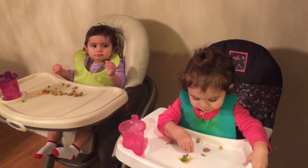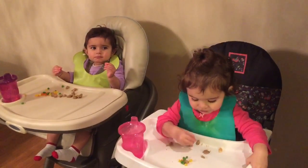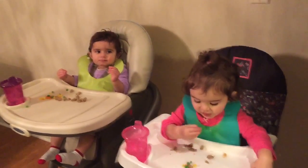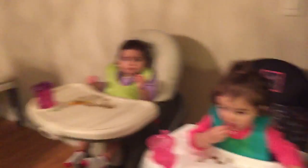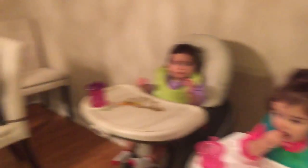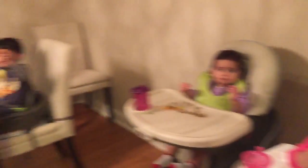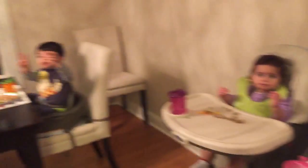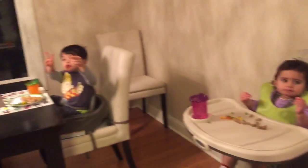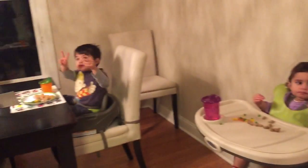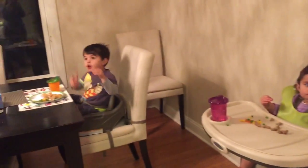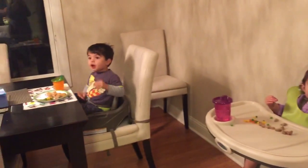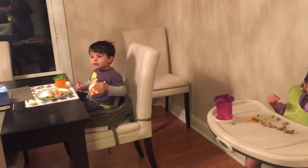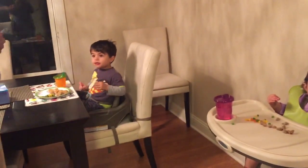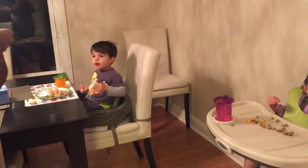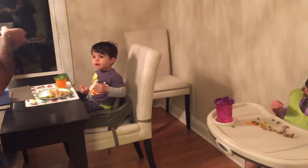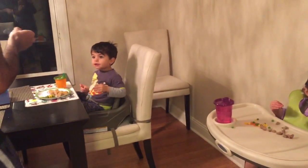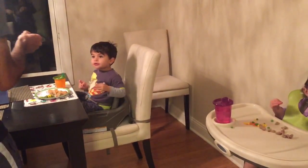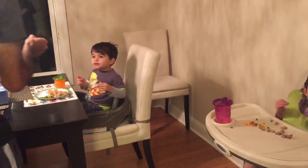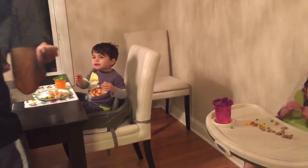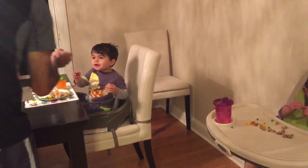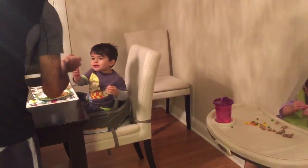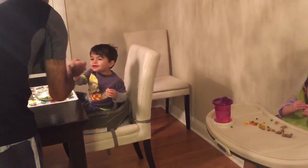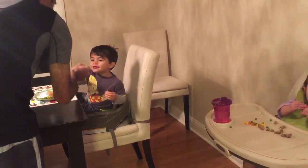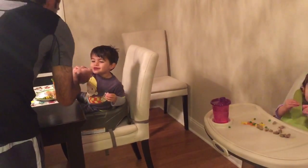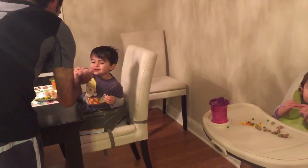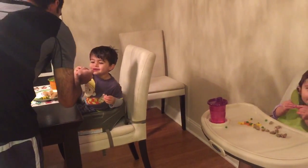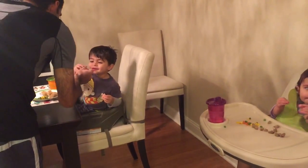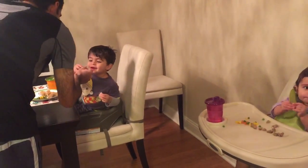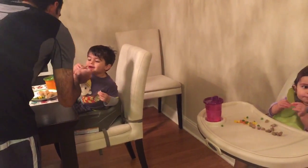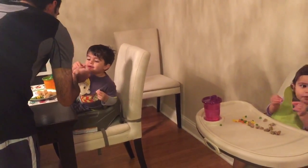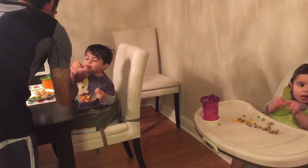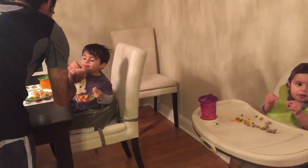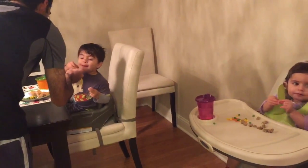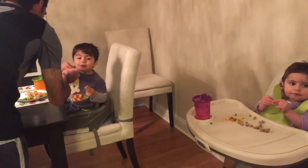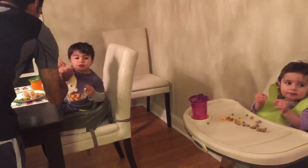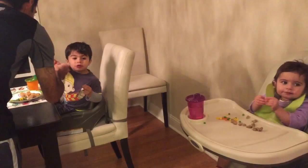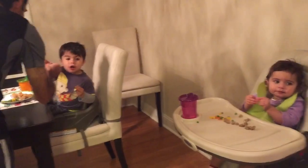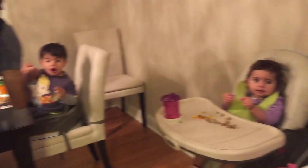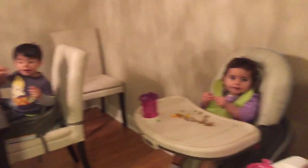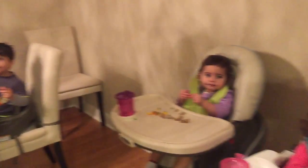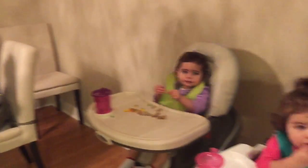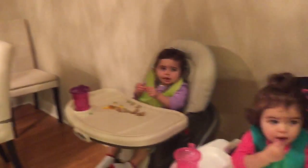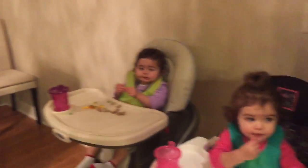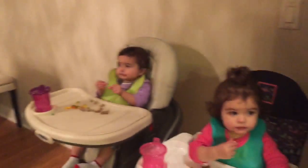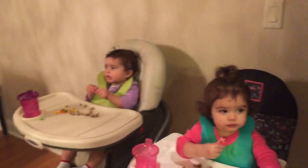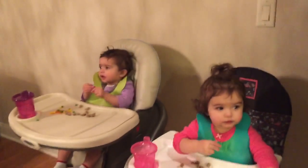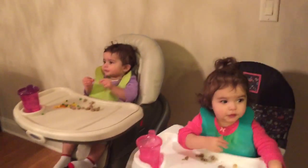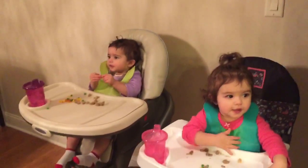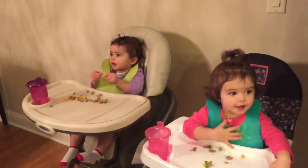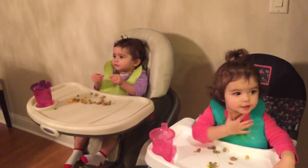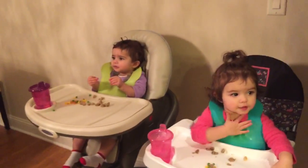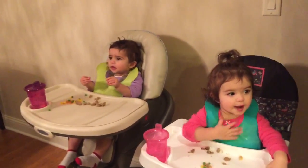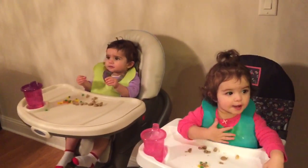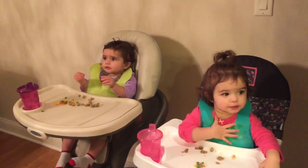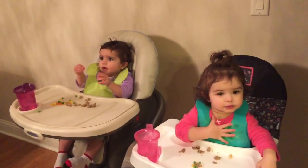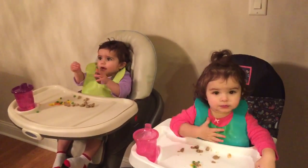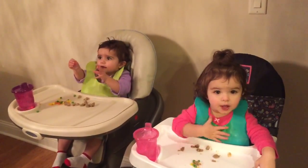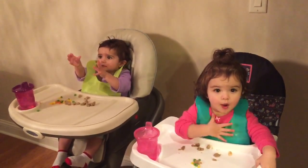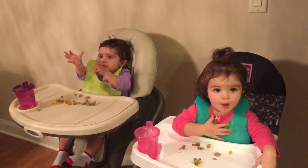Two. What would you like, Louis? Two. Thank you. Papa, with the almonds. Okay. Elise is signalling and Hannah